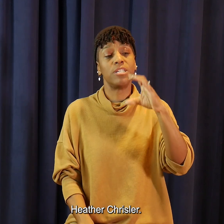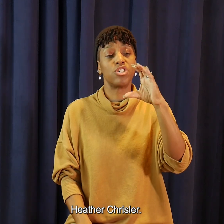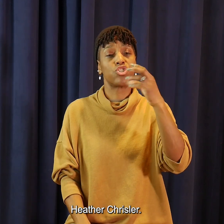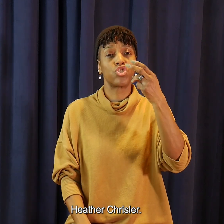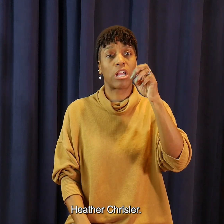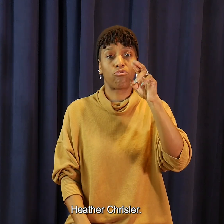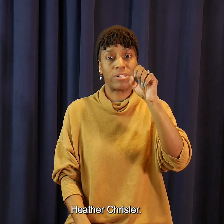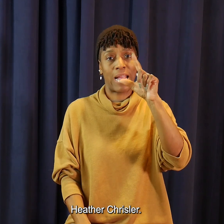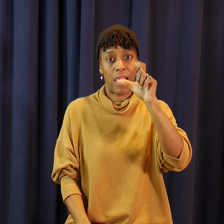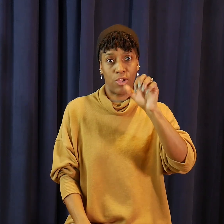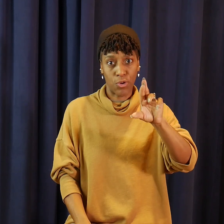Kreisler.